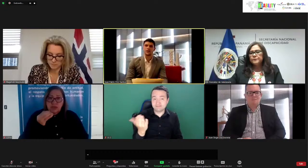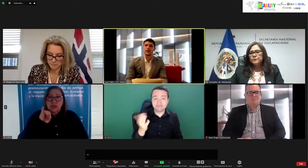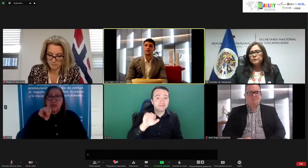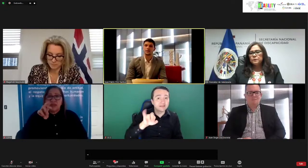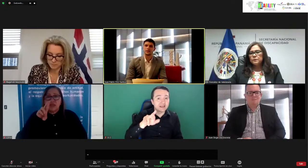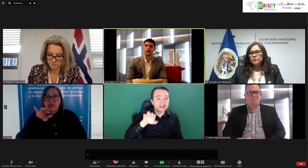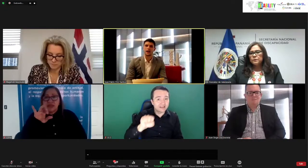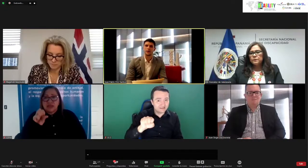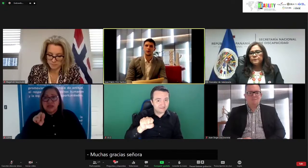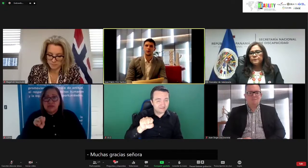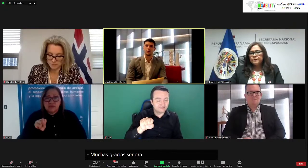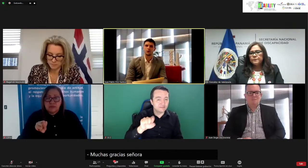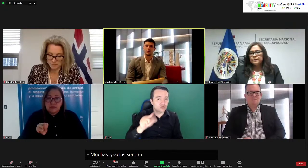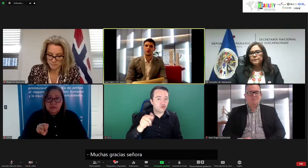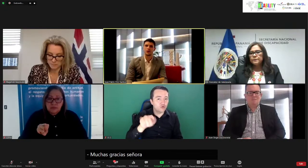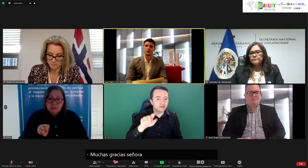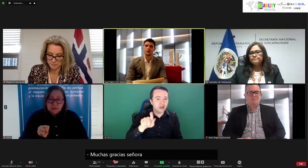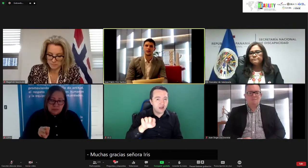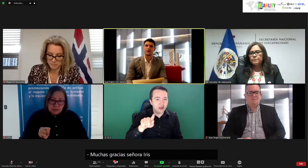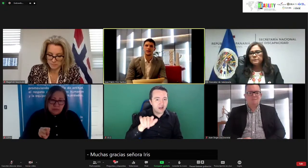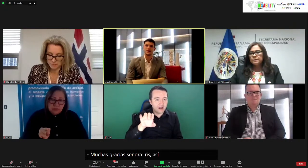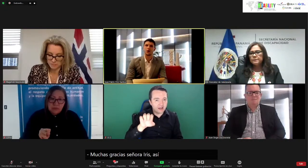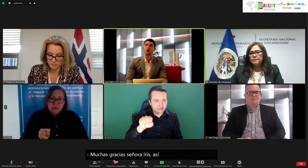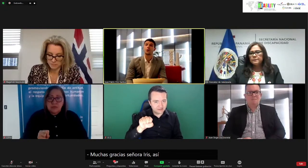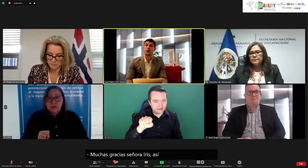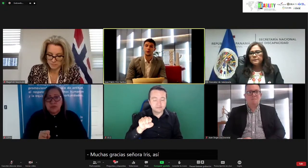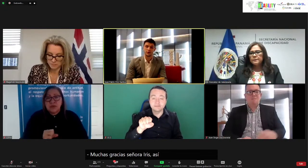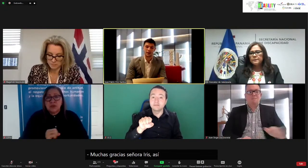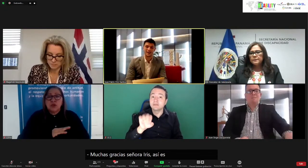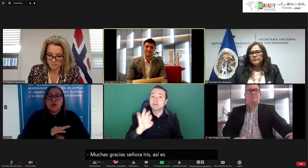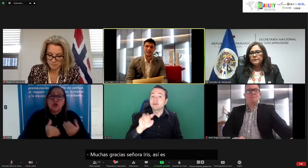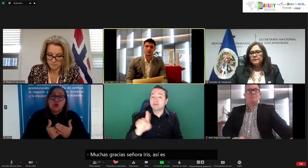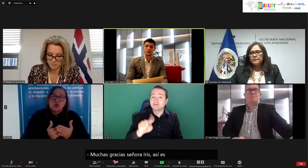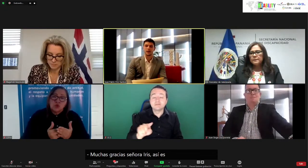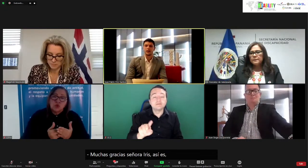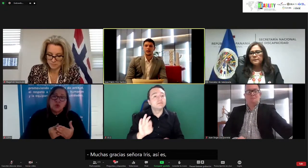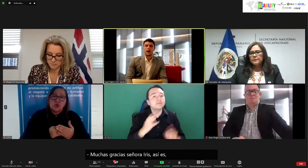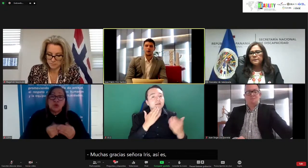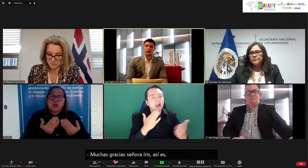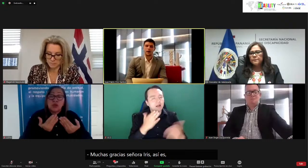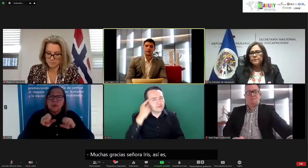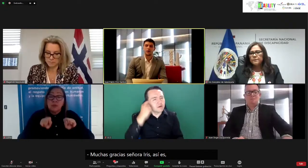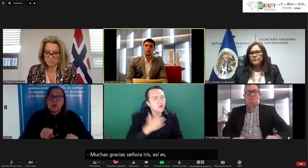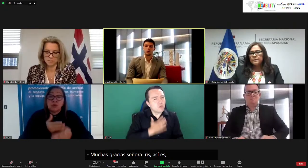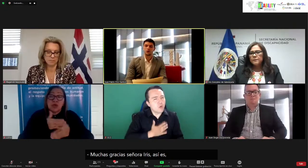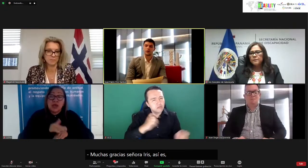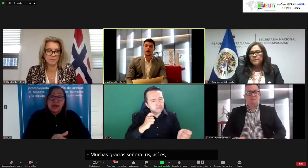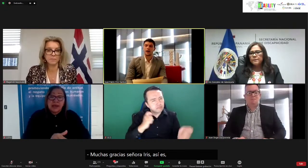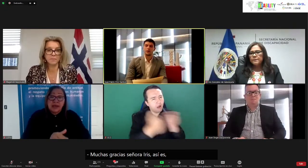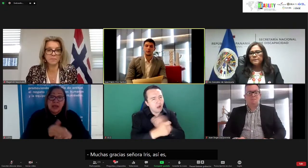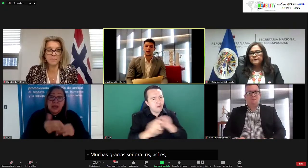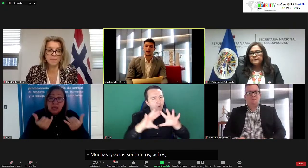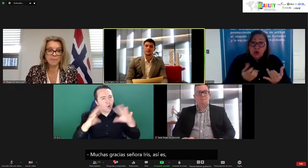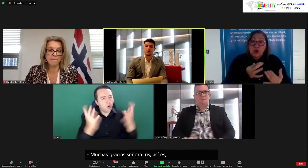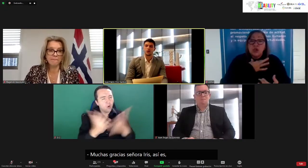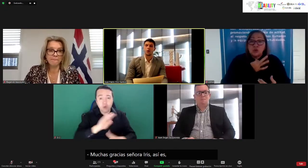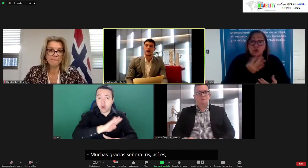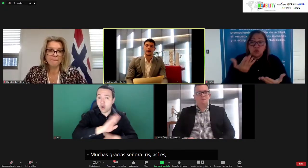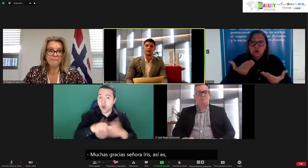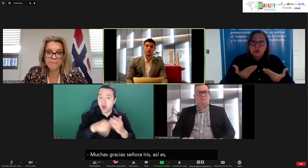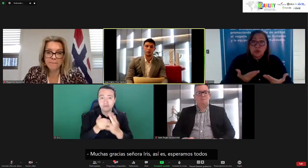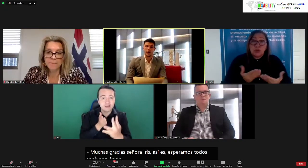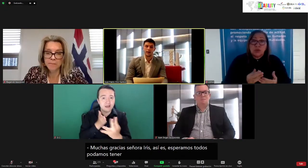thank you mrs gonzalez that is right we are going to put together a world where we can all have access now i am